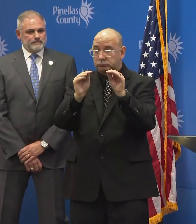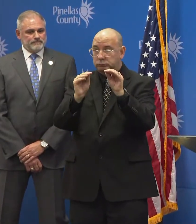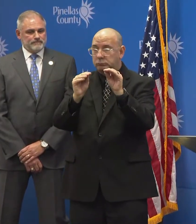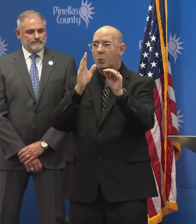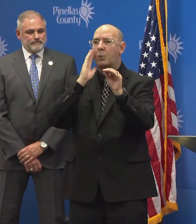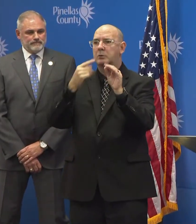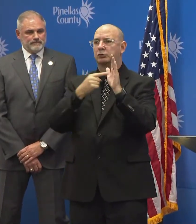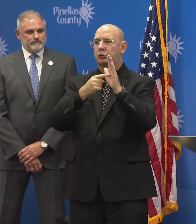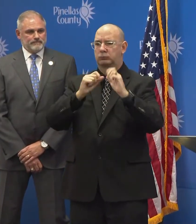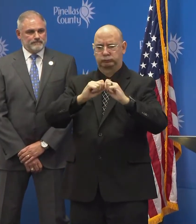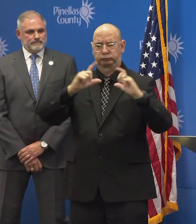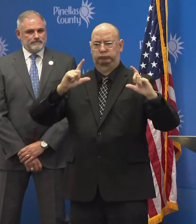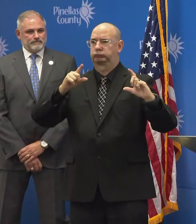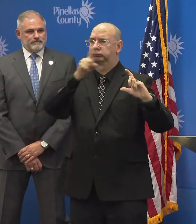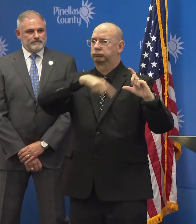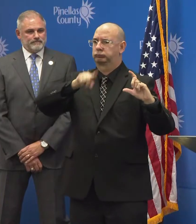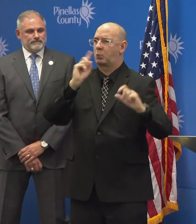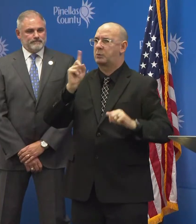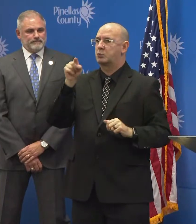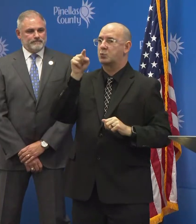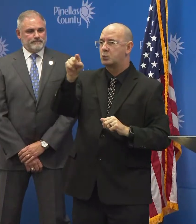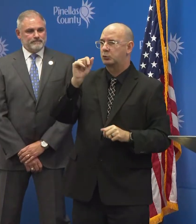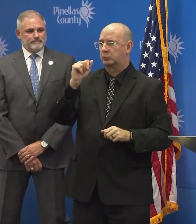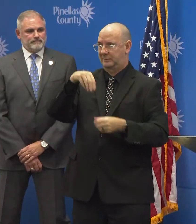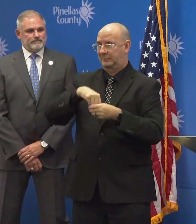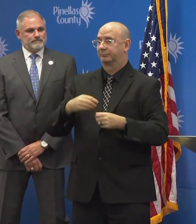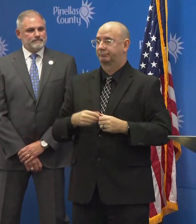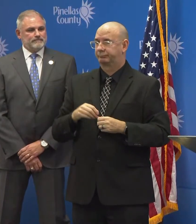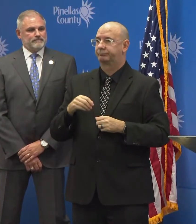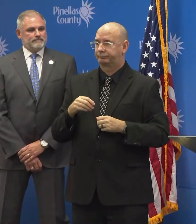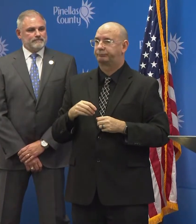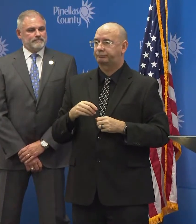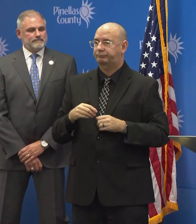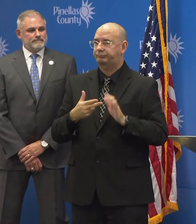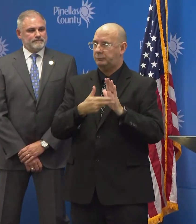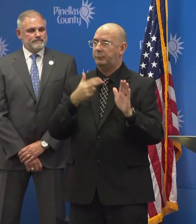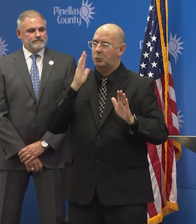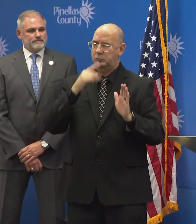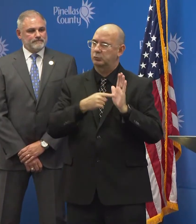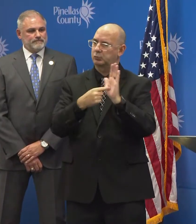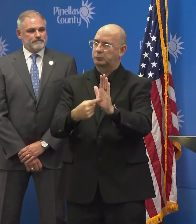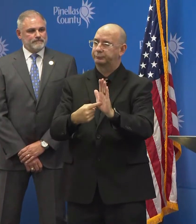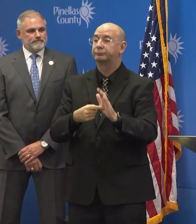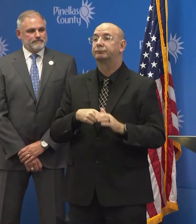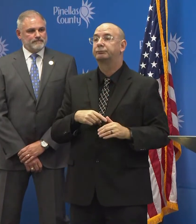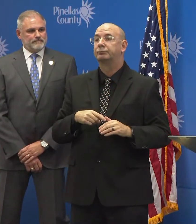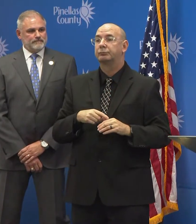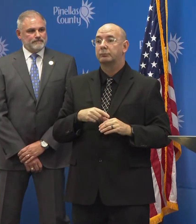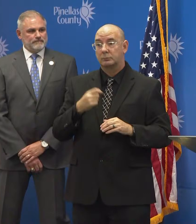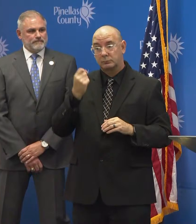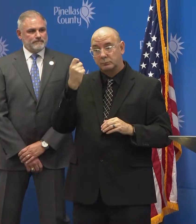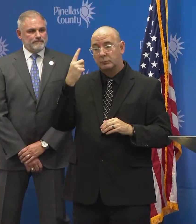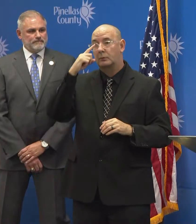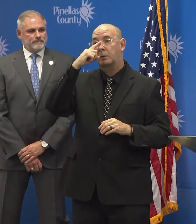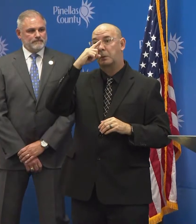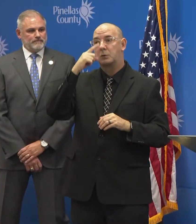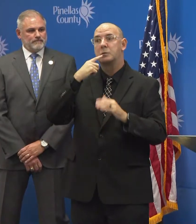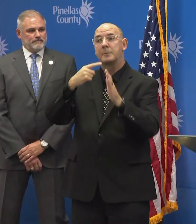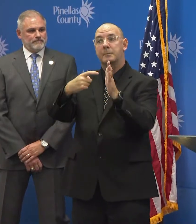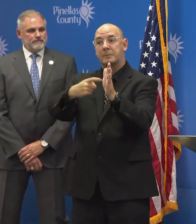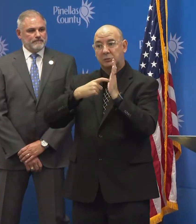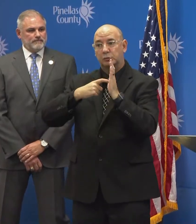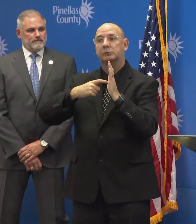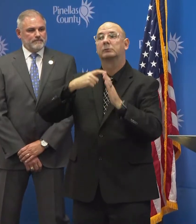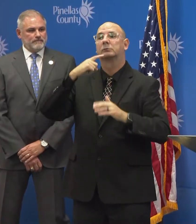those evacuation zones. A little while ago, we issued a mandatory evacuation for all residential health care